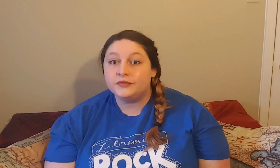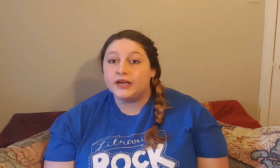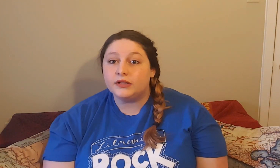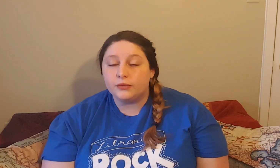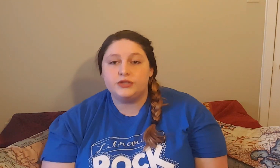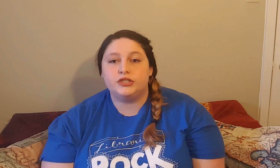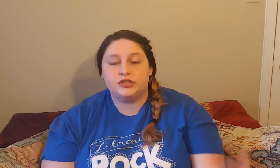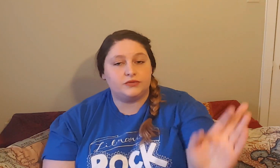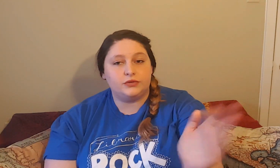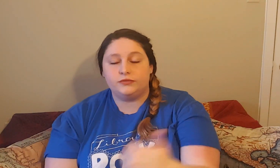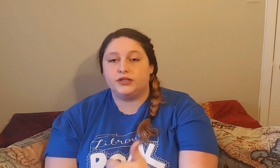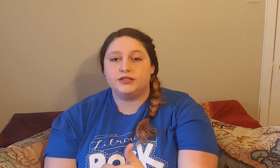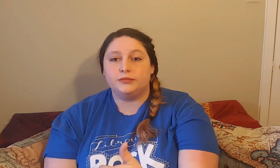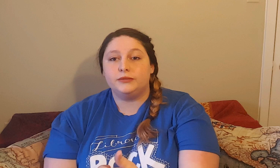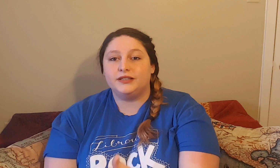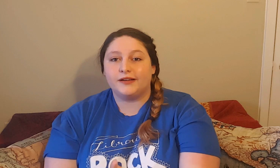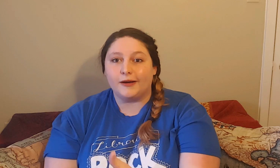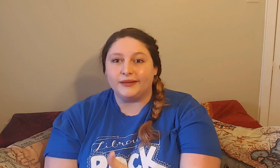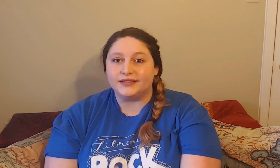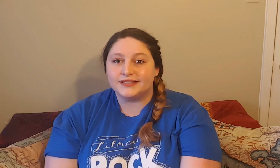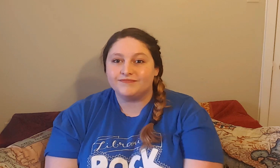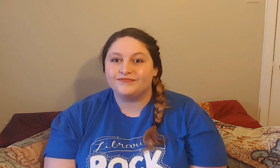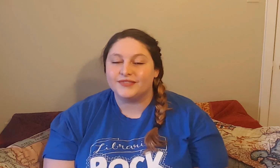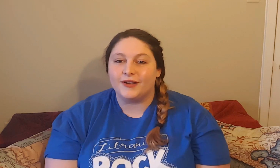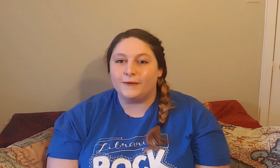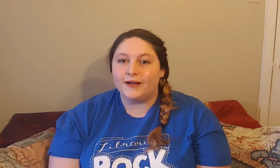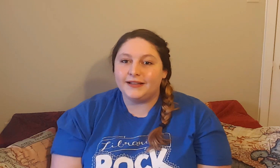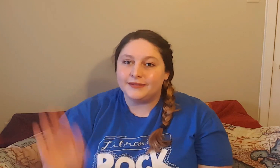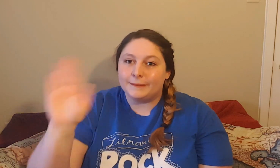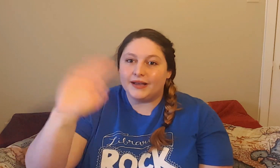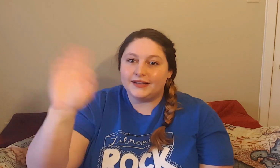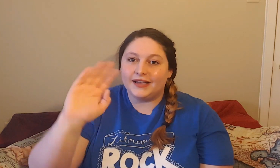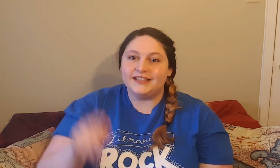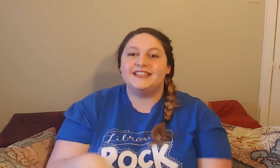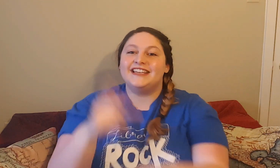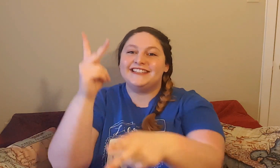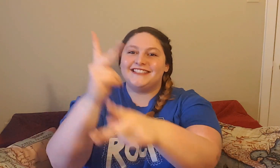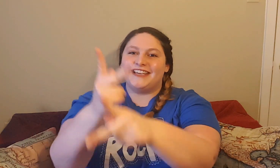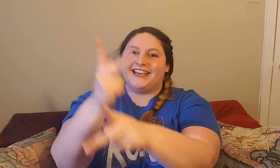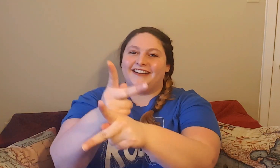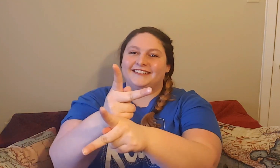have any questions, just feel free to put them in the comments. All right, bye guys. Take care.